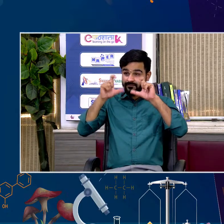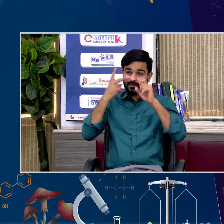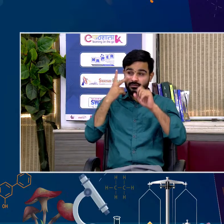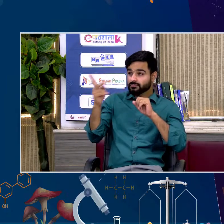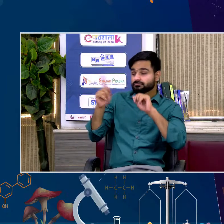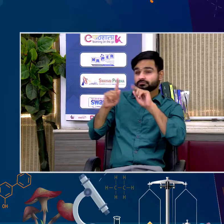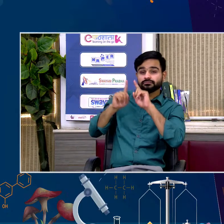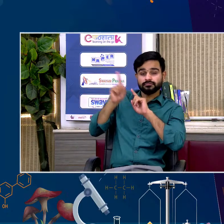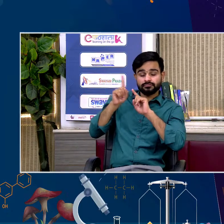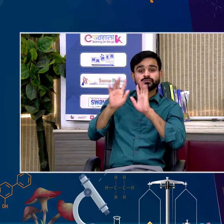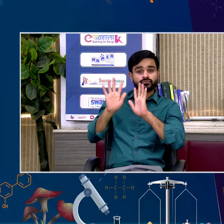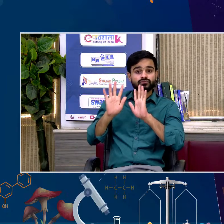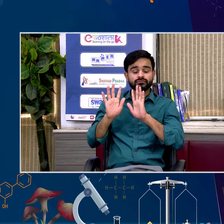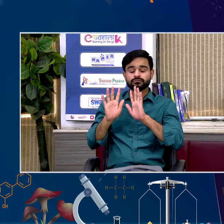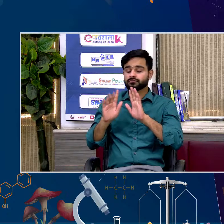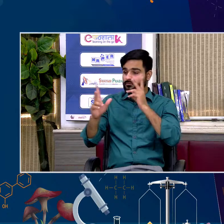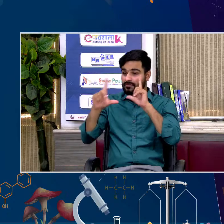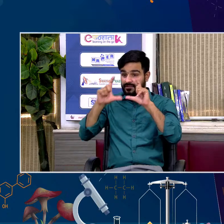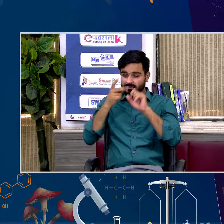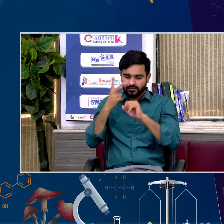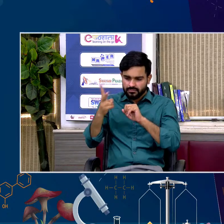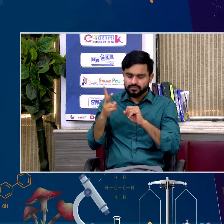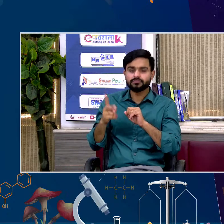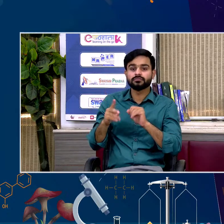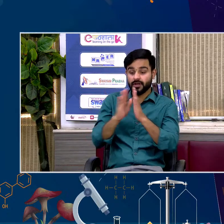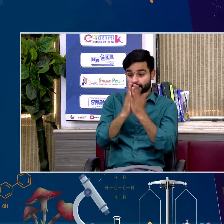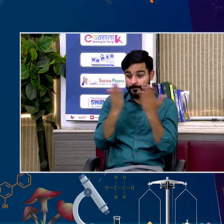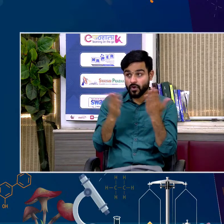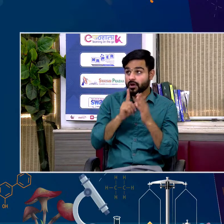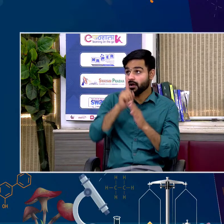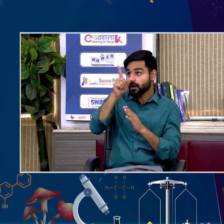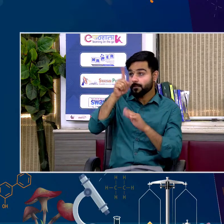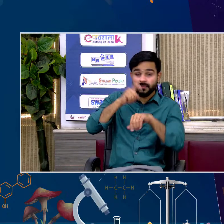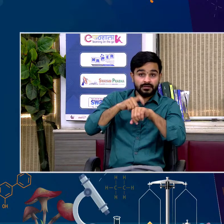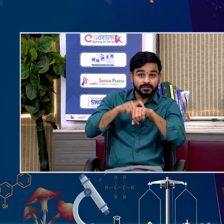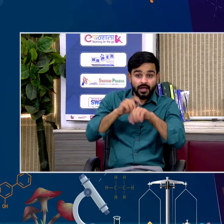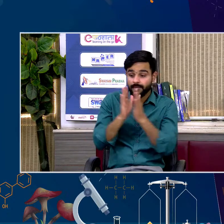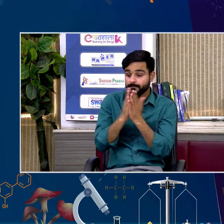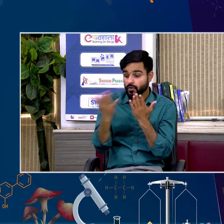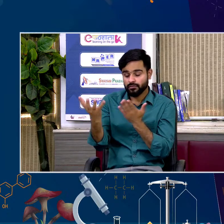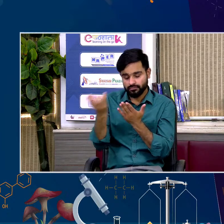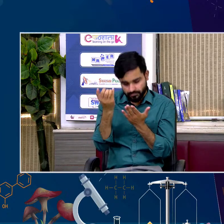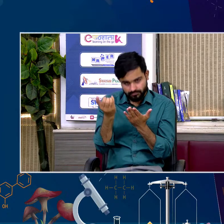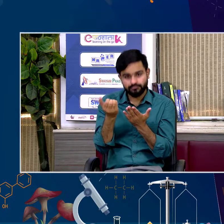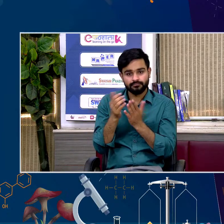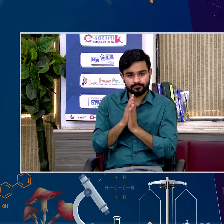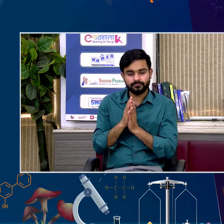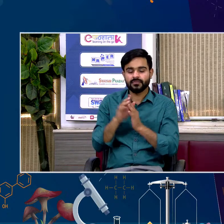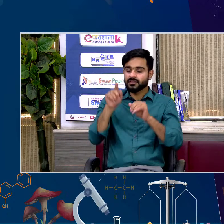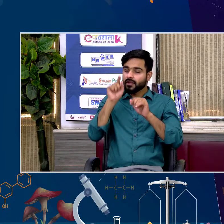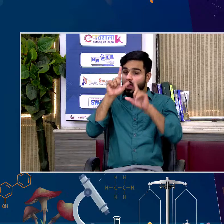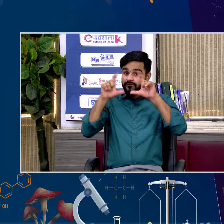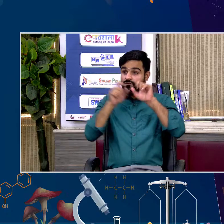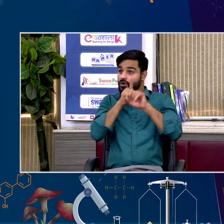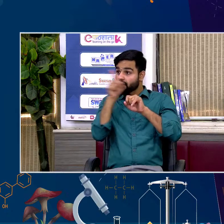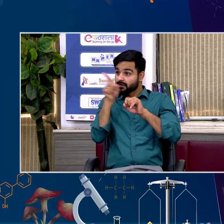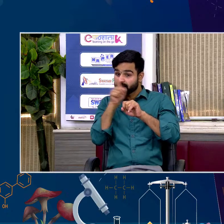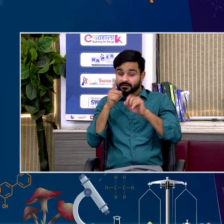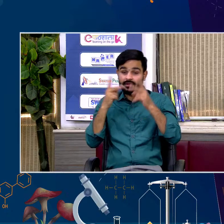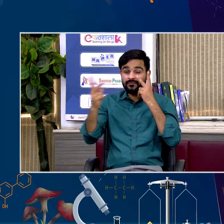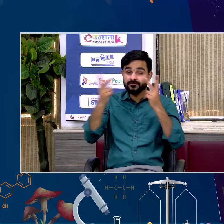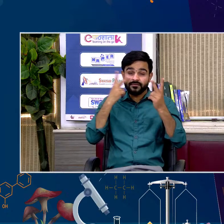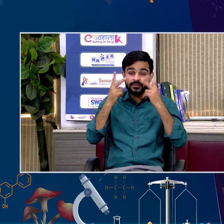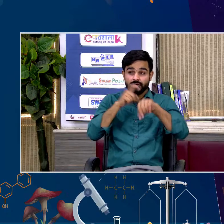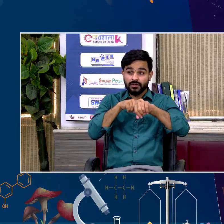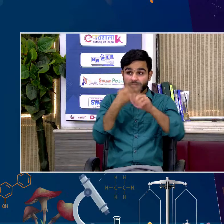a paintbrush telling him it's paint time, a notebook indicating that it's time for you to take out your notebook. So that way, if you have a visual timetable,